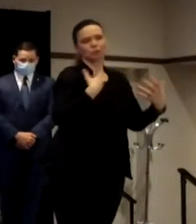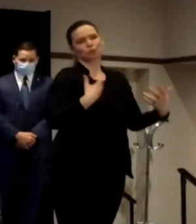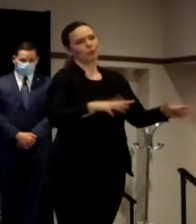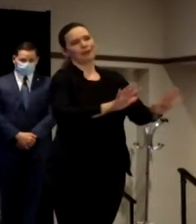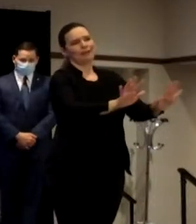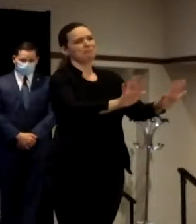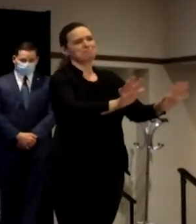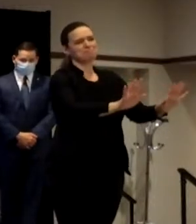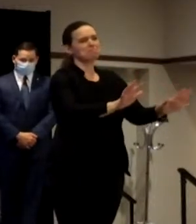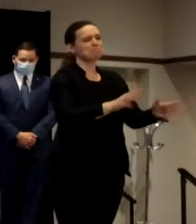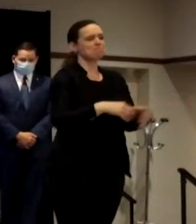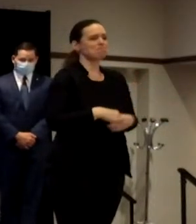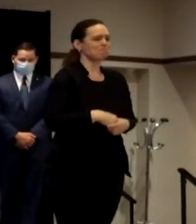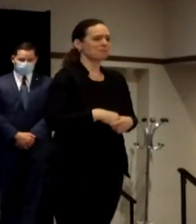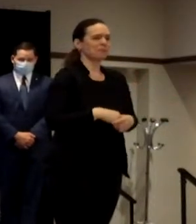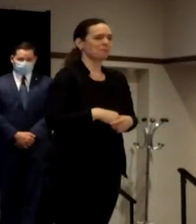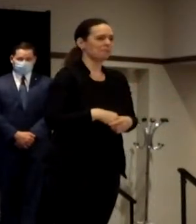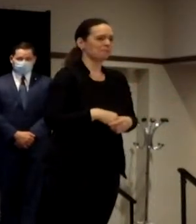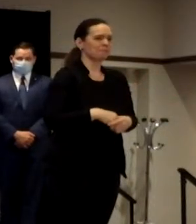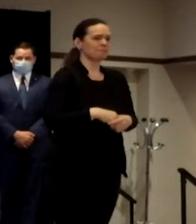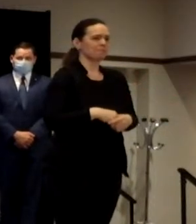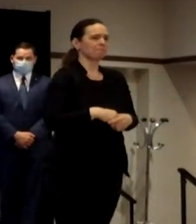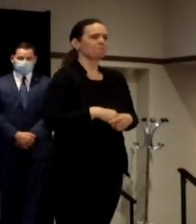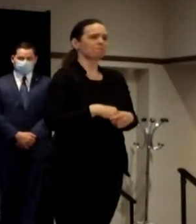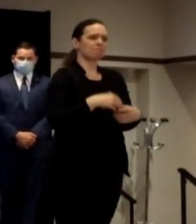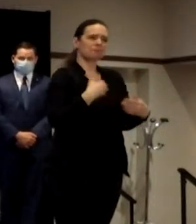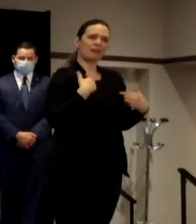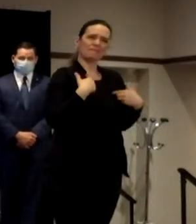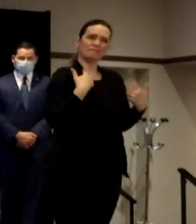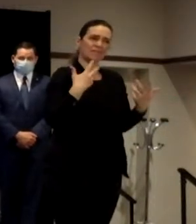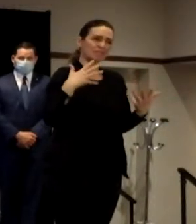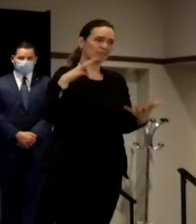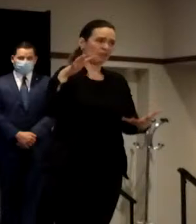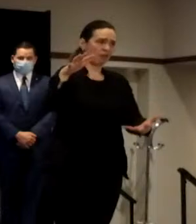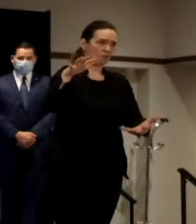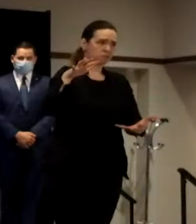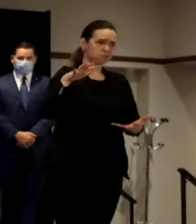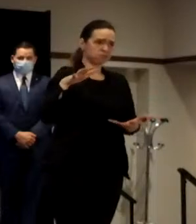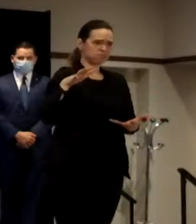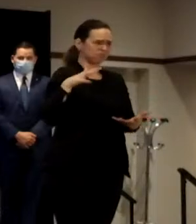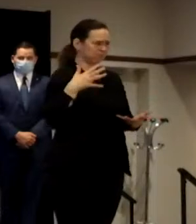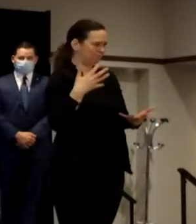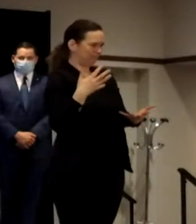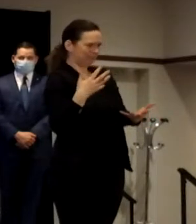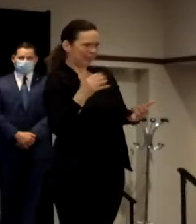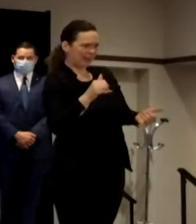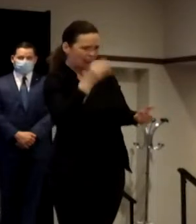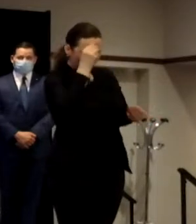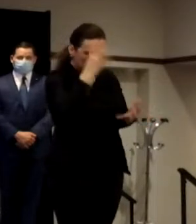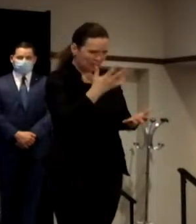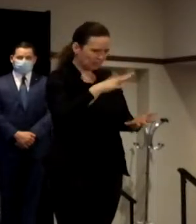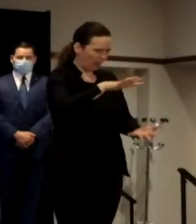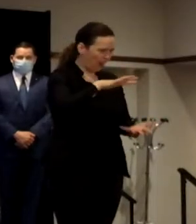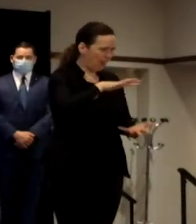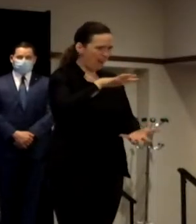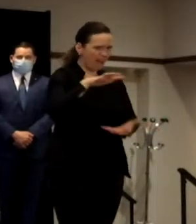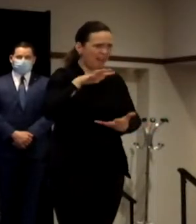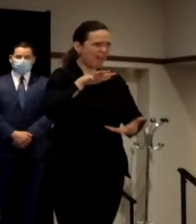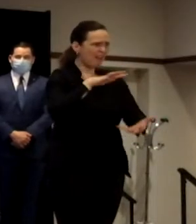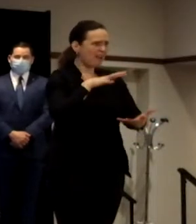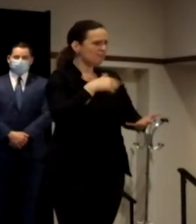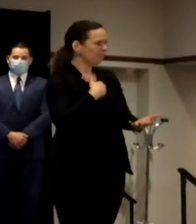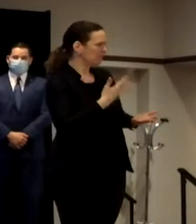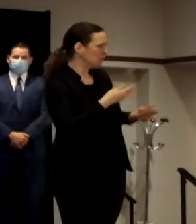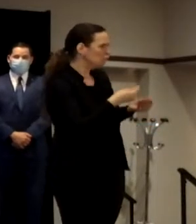research study, which I have compiled it, and had discussed with my team, is that something we are going to put forward in a much more